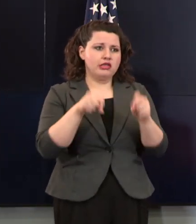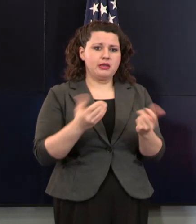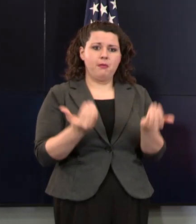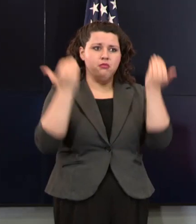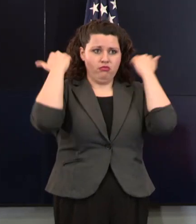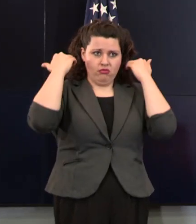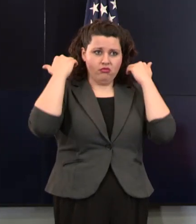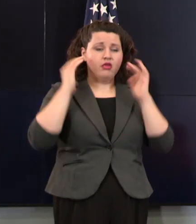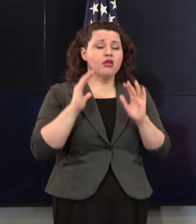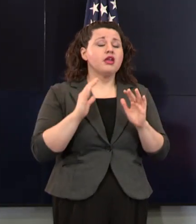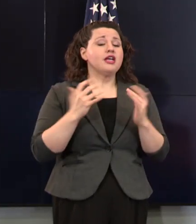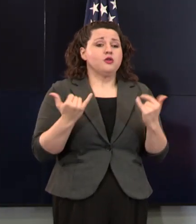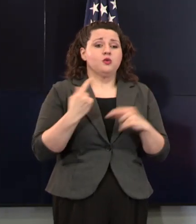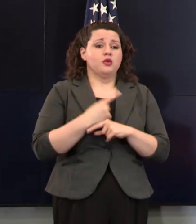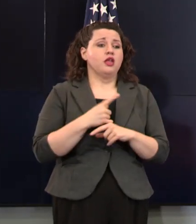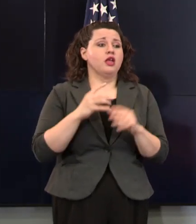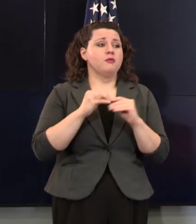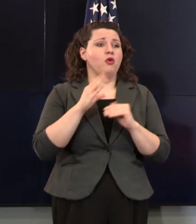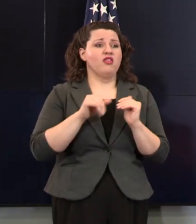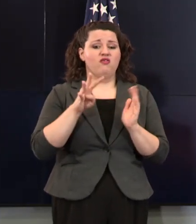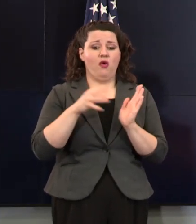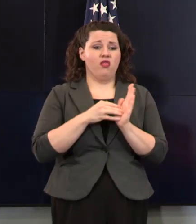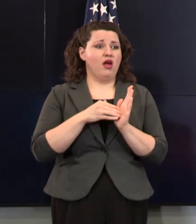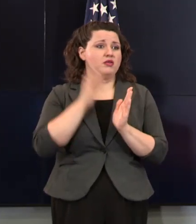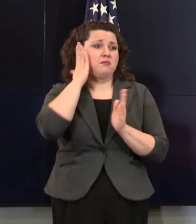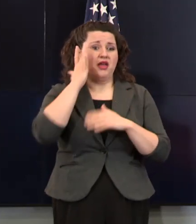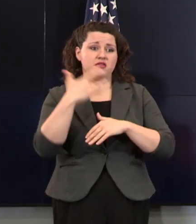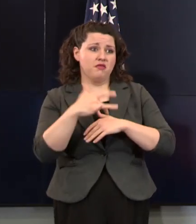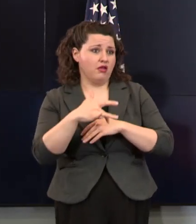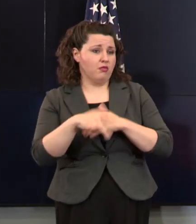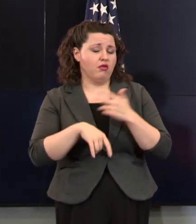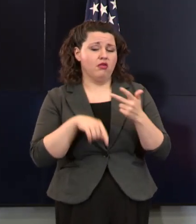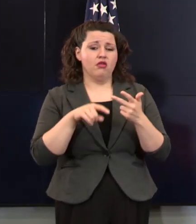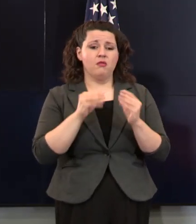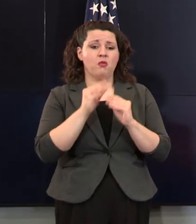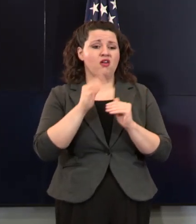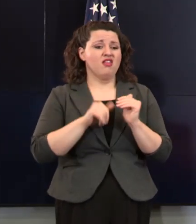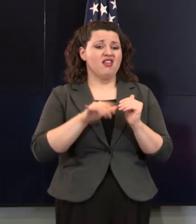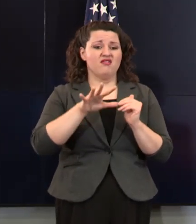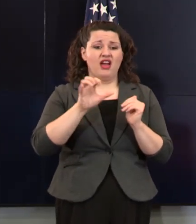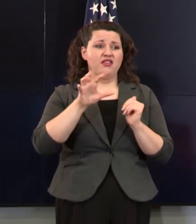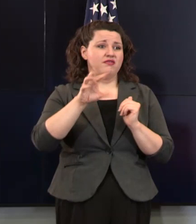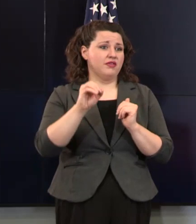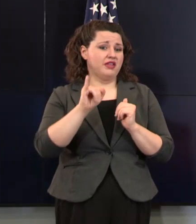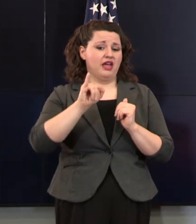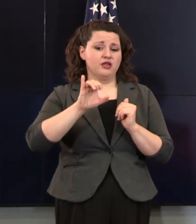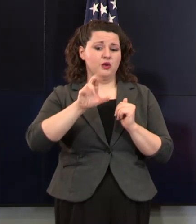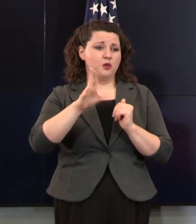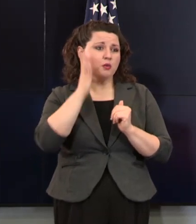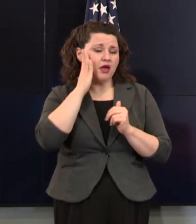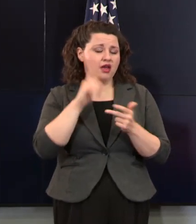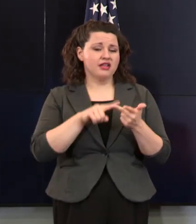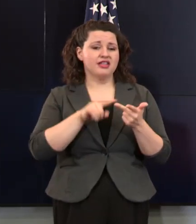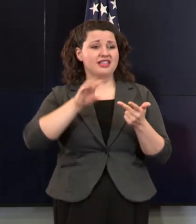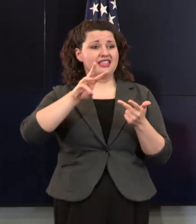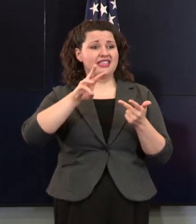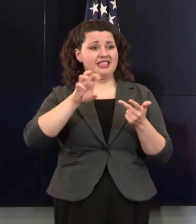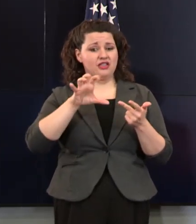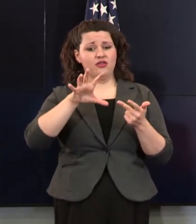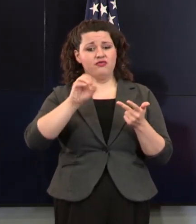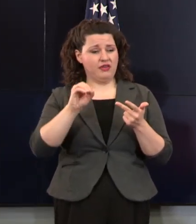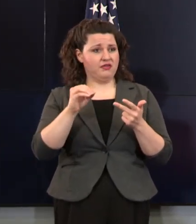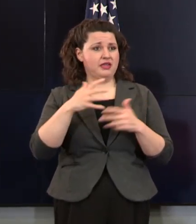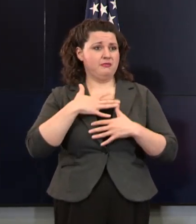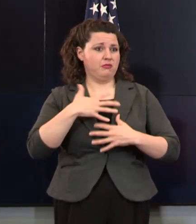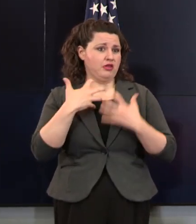And today, we have over 4,000 beds available. We have over 550 ICU beds and over 650